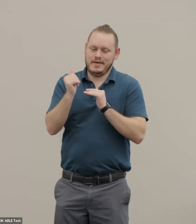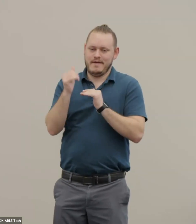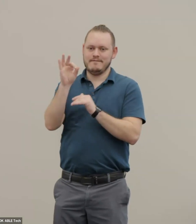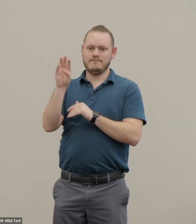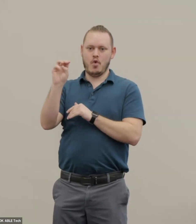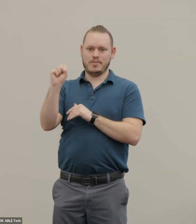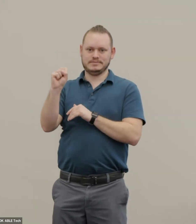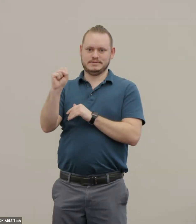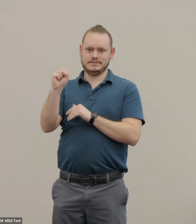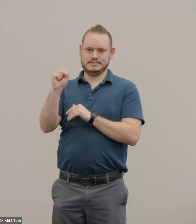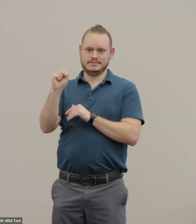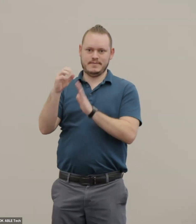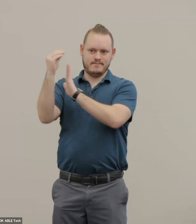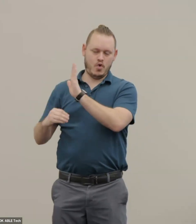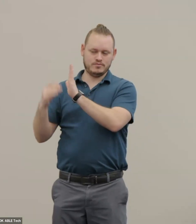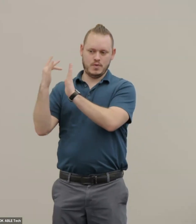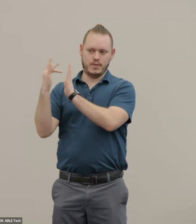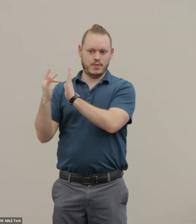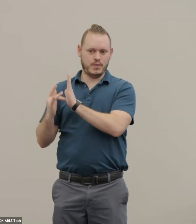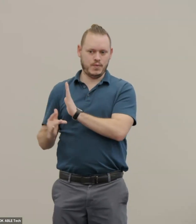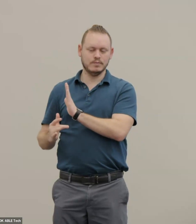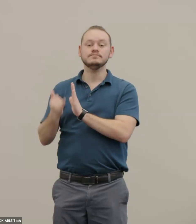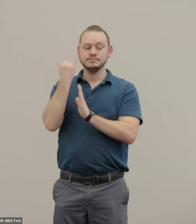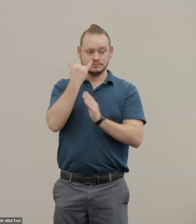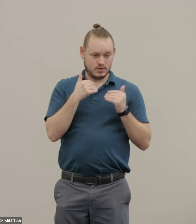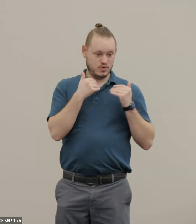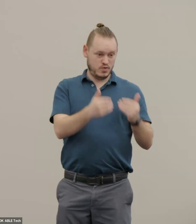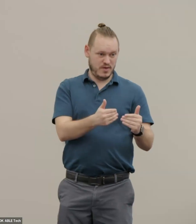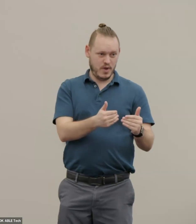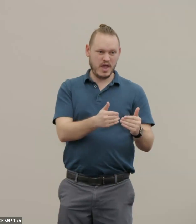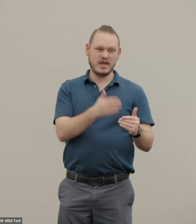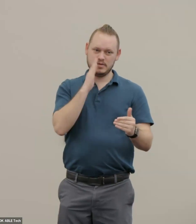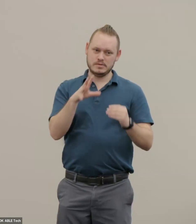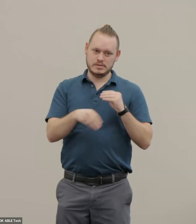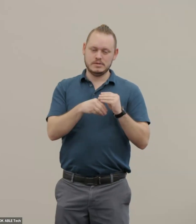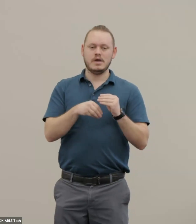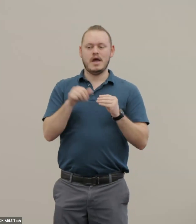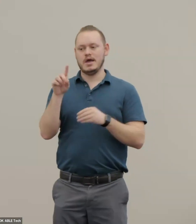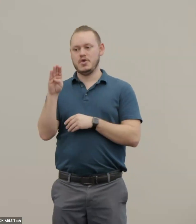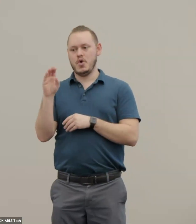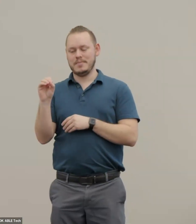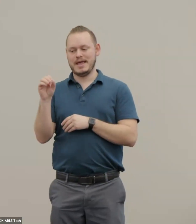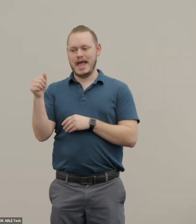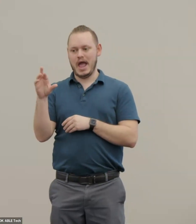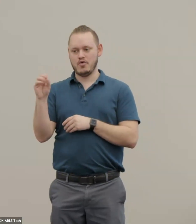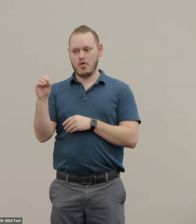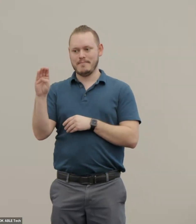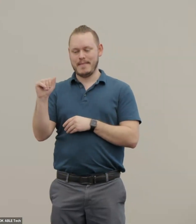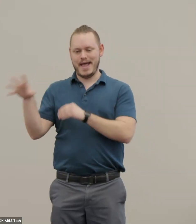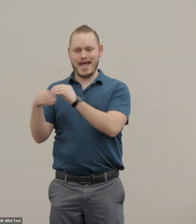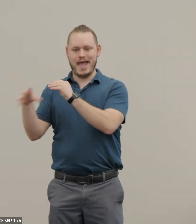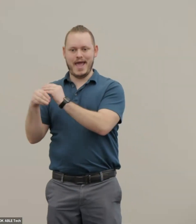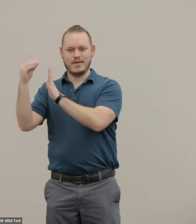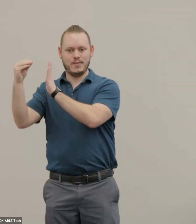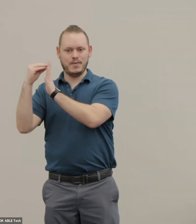forms. If you are doing it that way, you're going to have to go into Adobe Acrobat to add those fillable